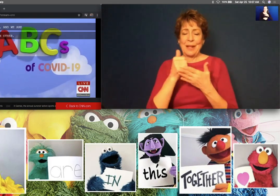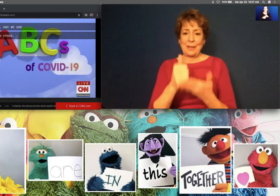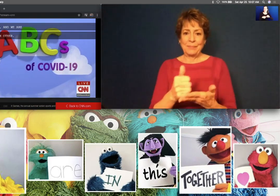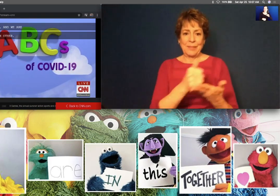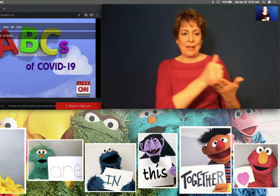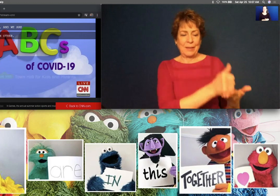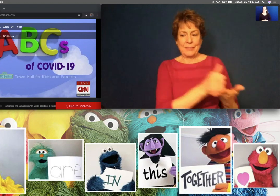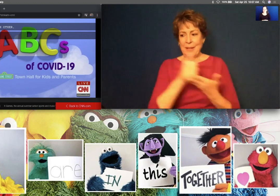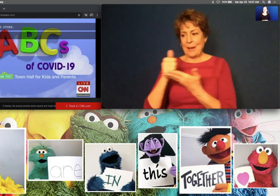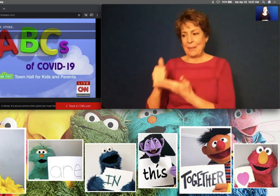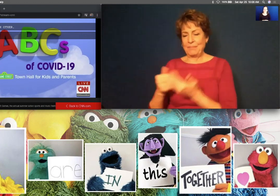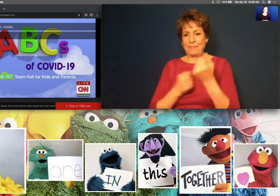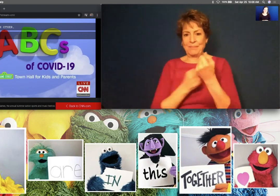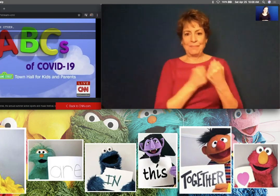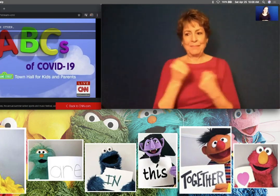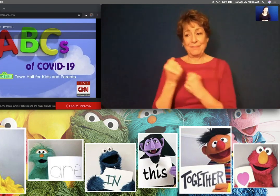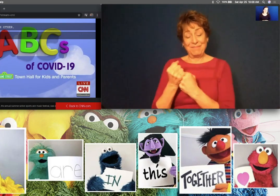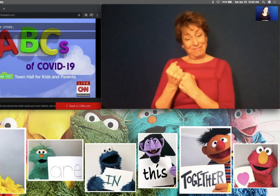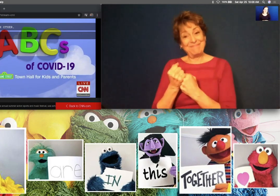other.